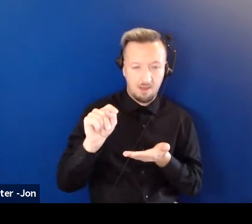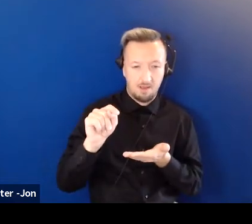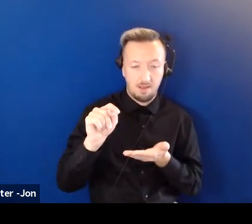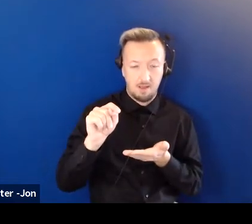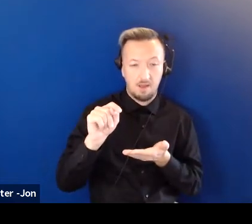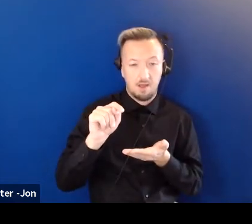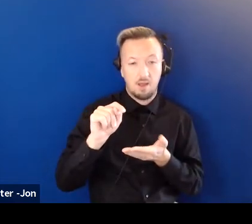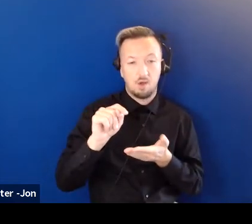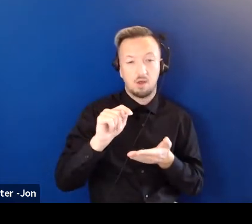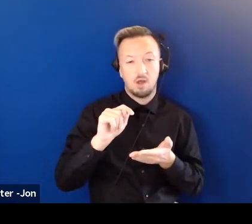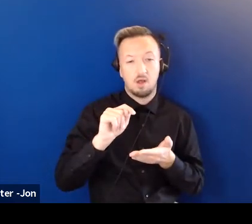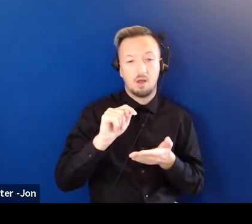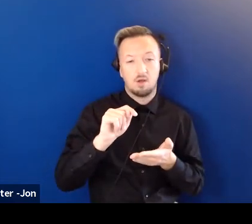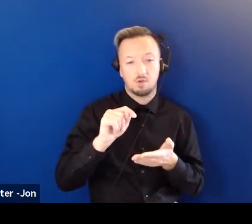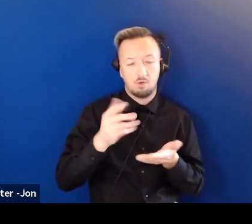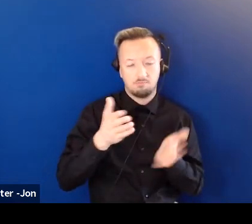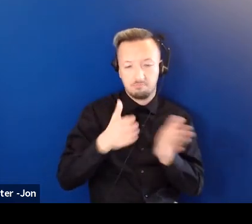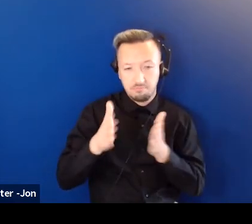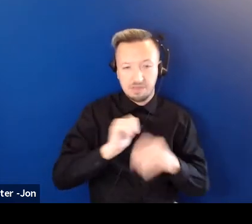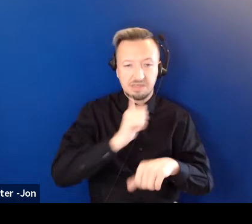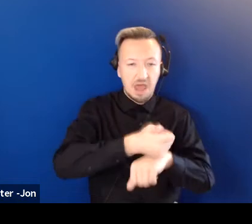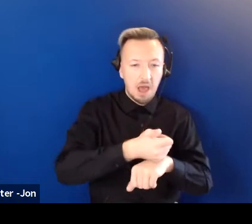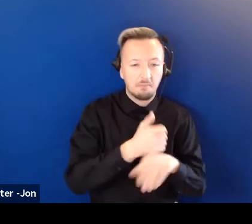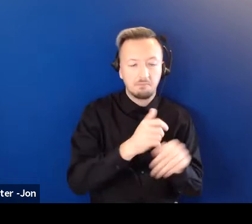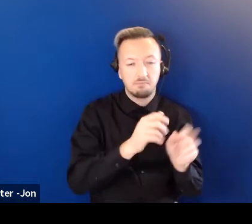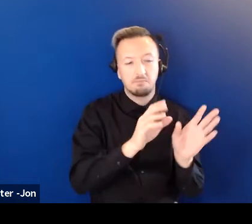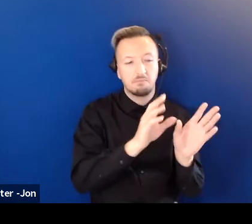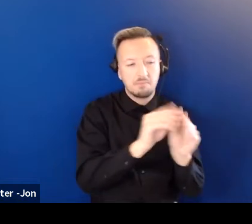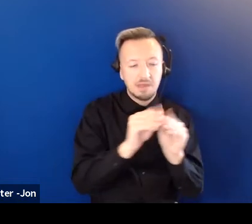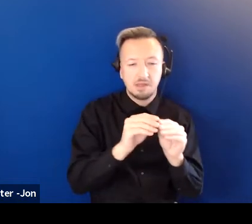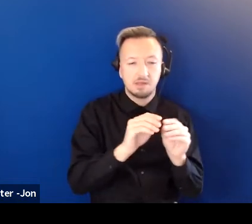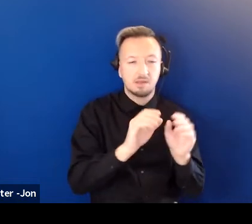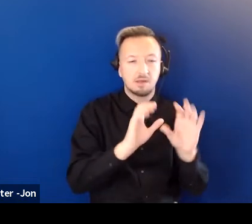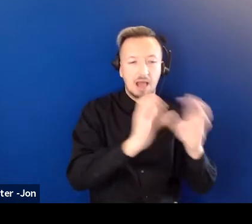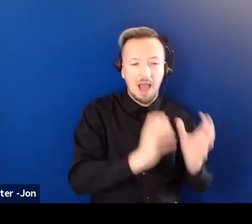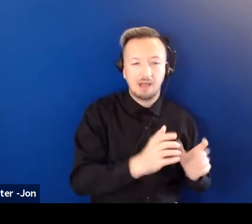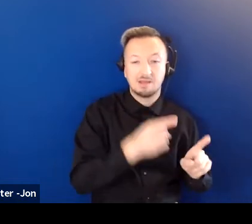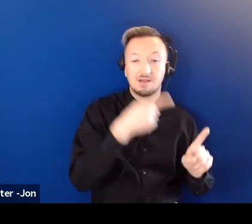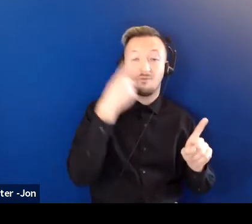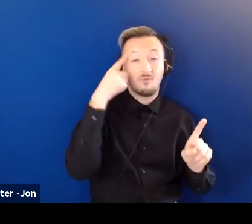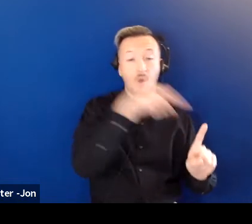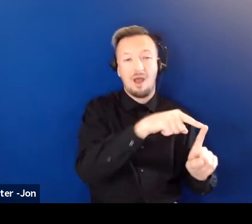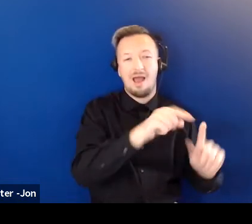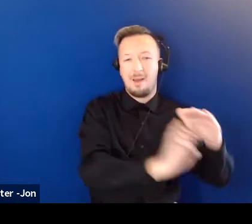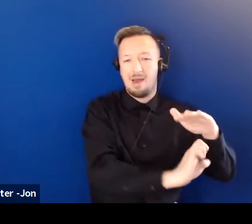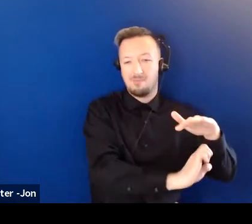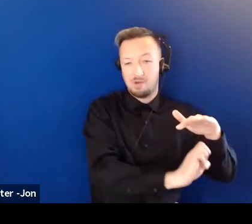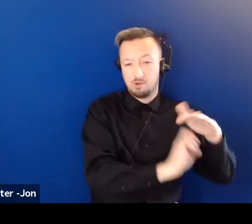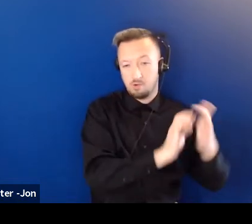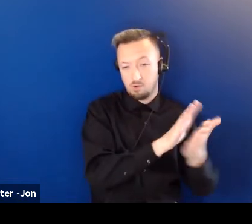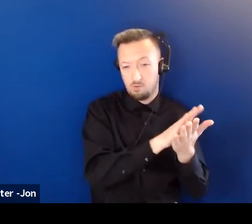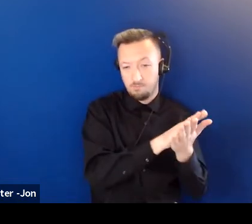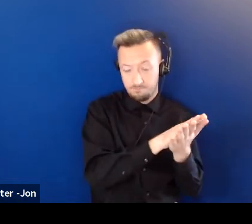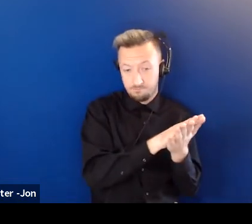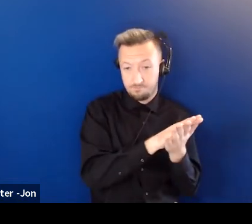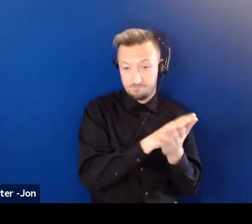EQUIP leaders to lead some sessions in elementary schools. And they, at the time, the